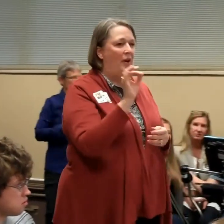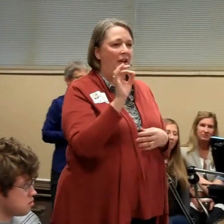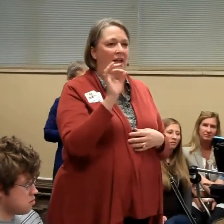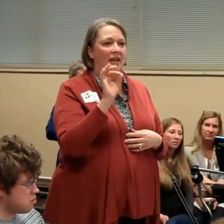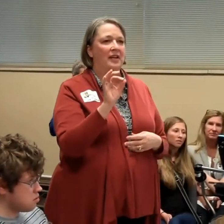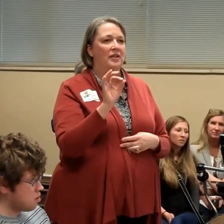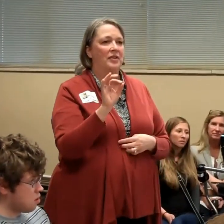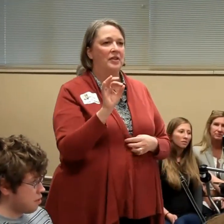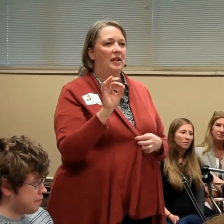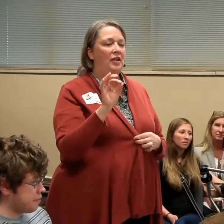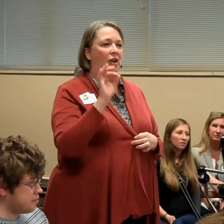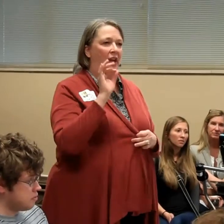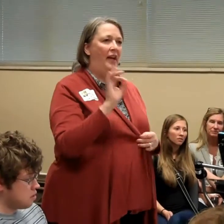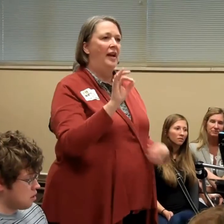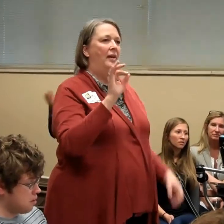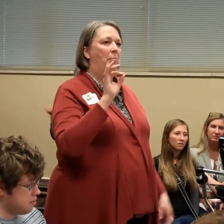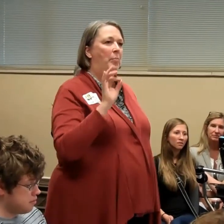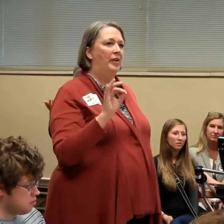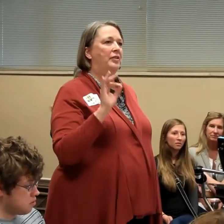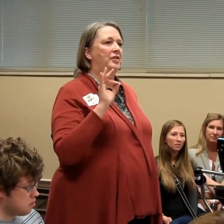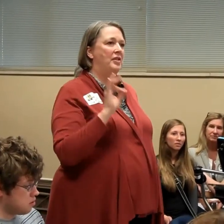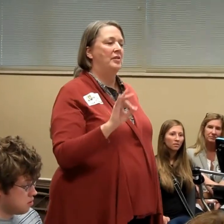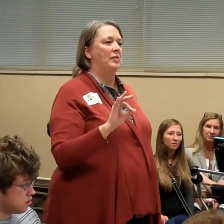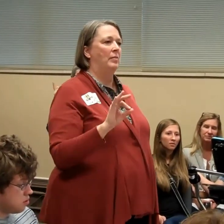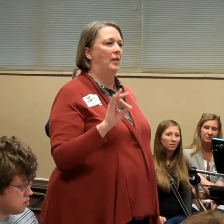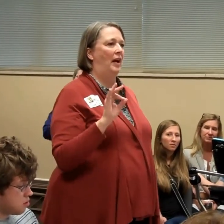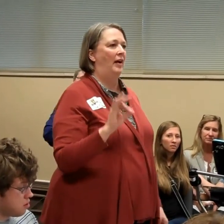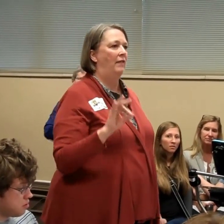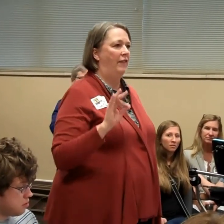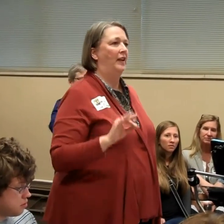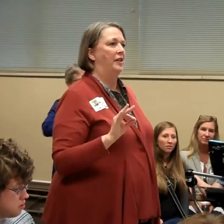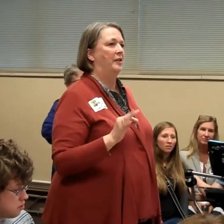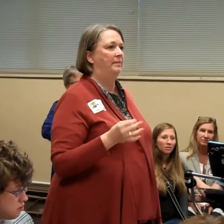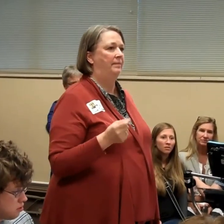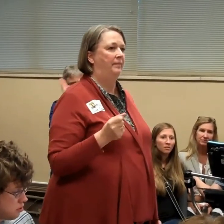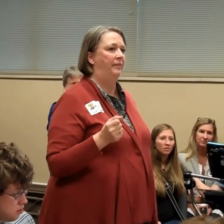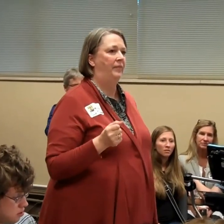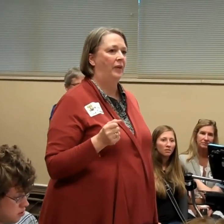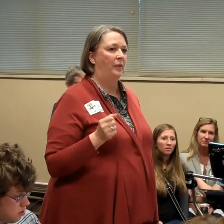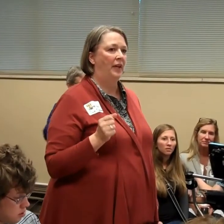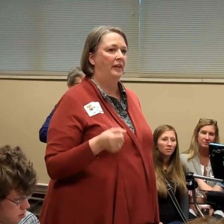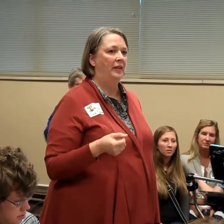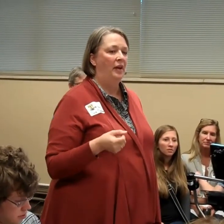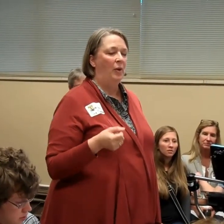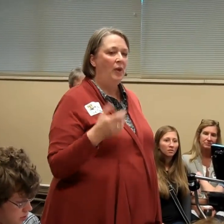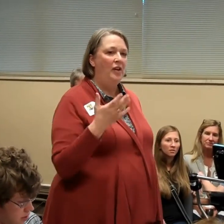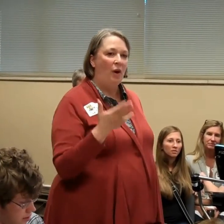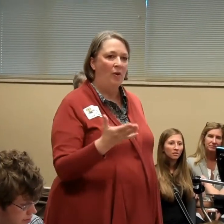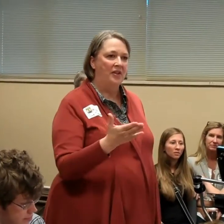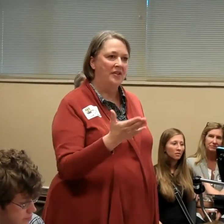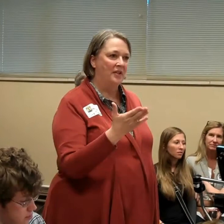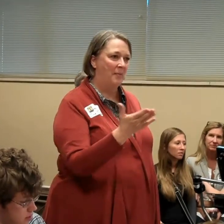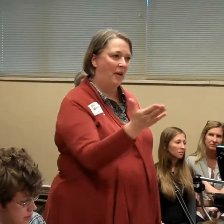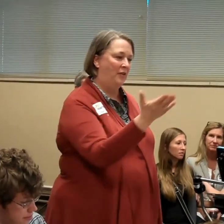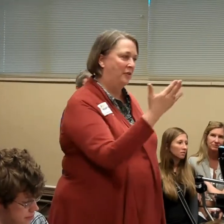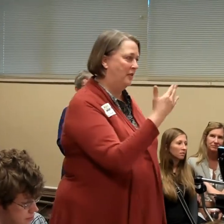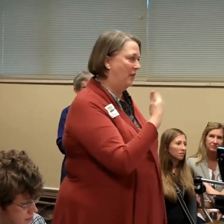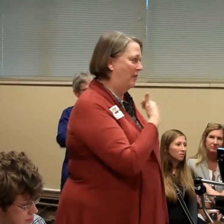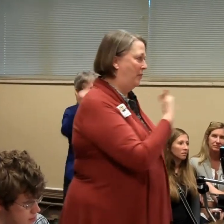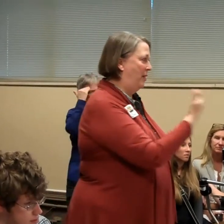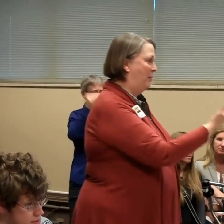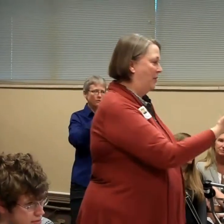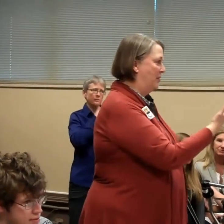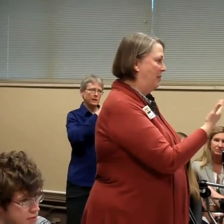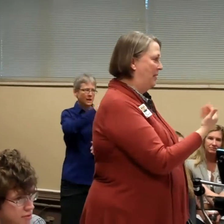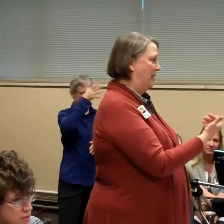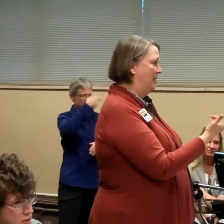The point is, you can't build a system on failure, right? We know this as mothers